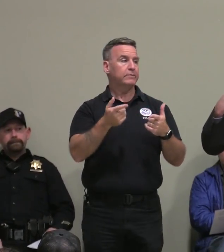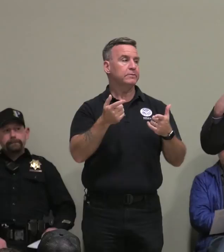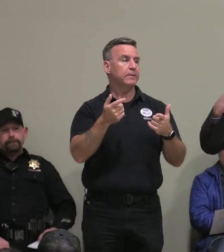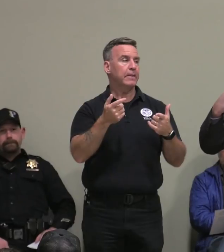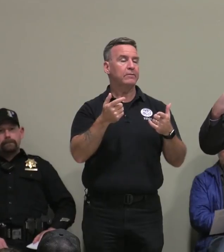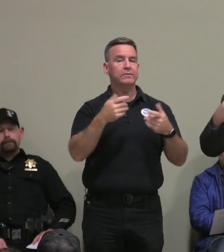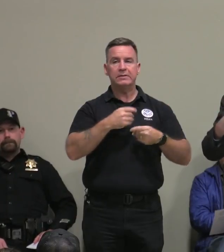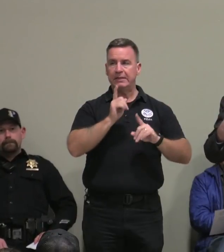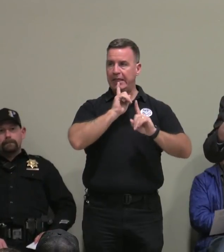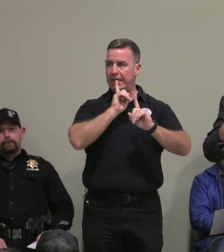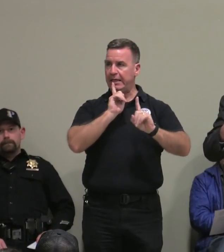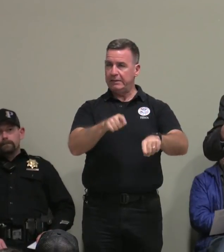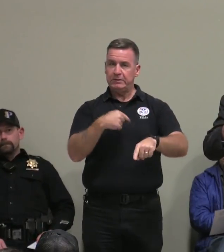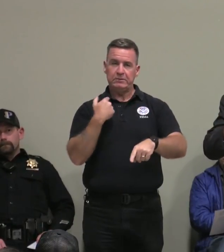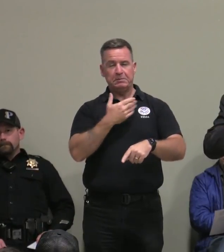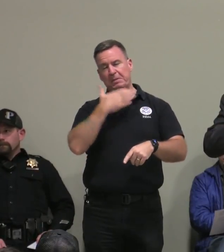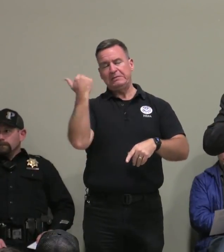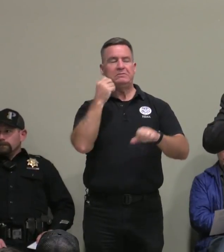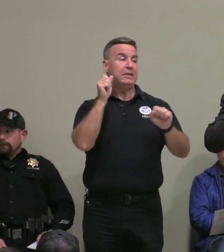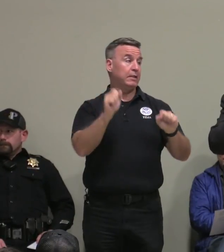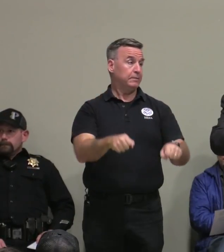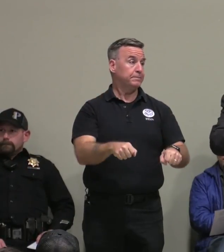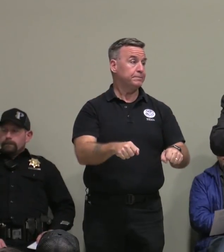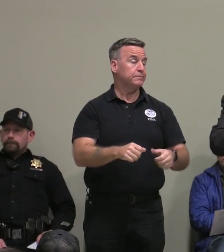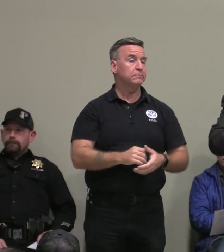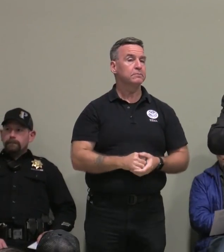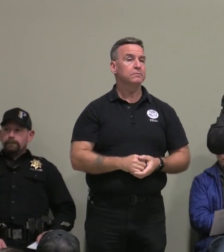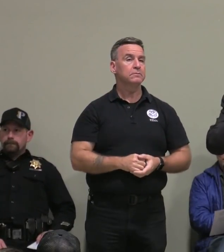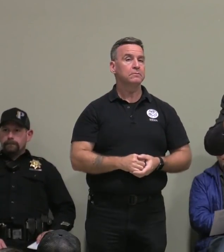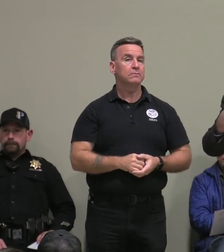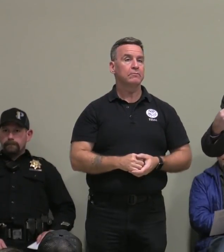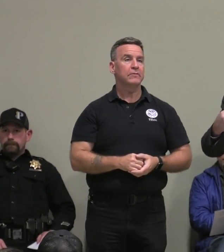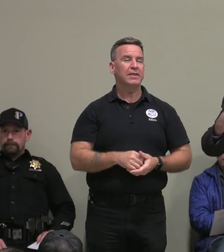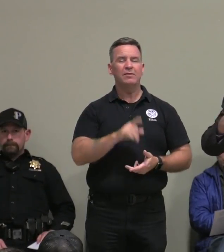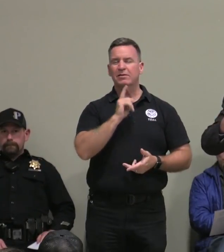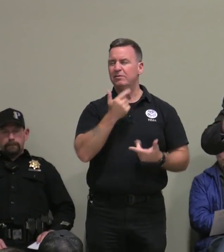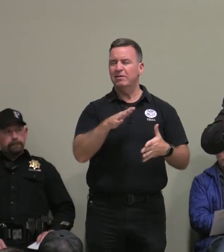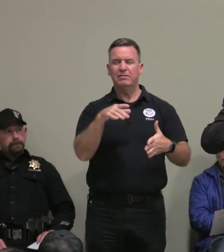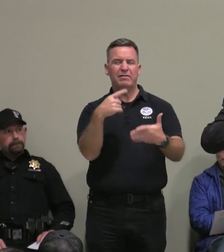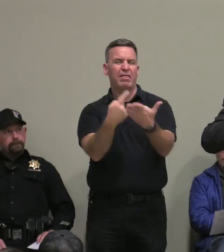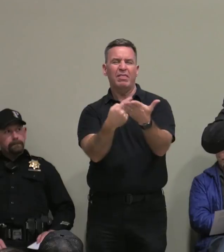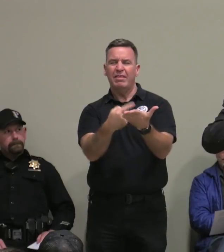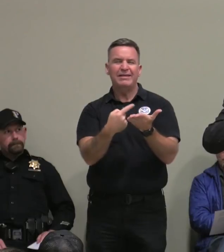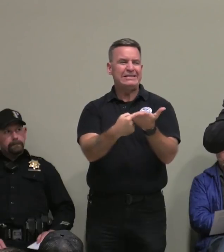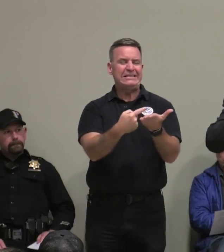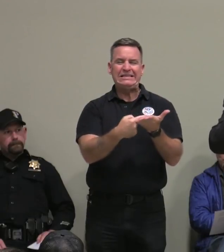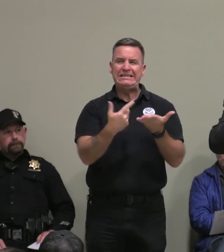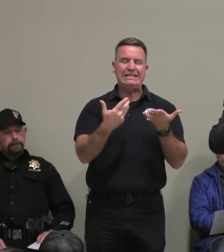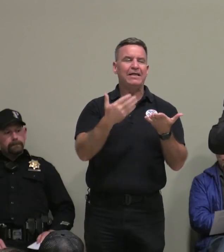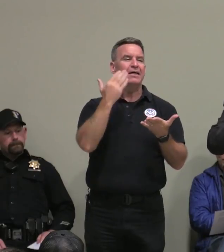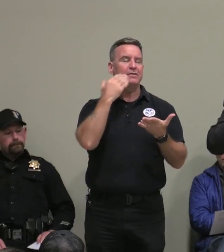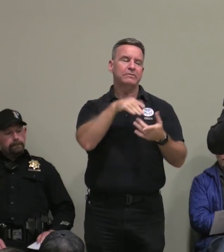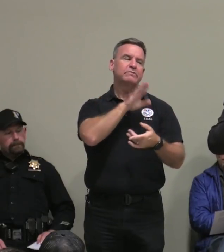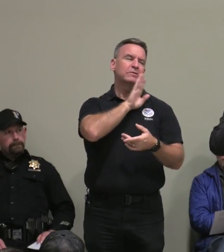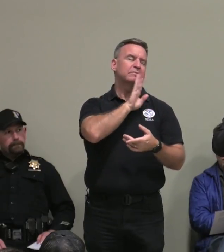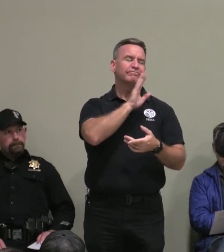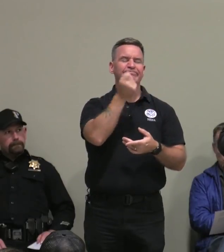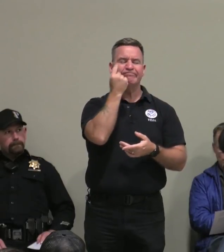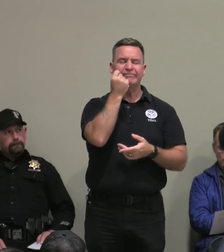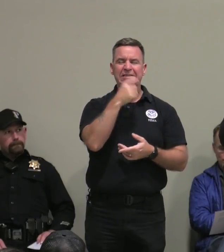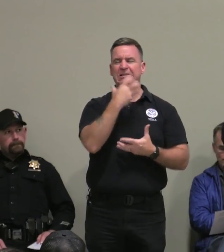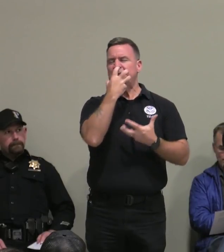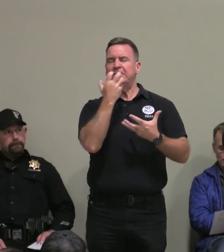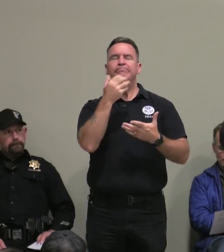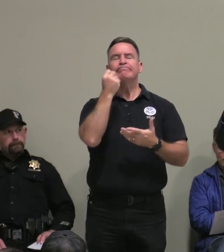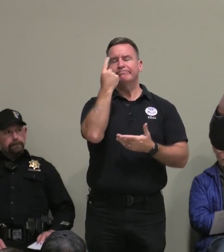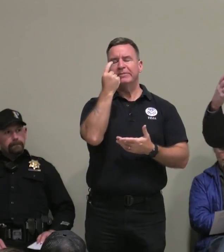you the answers the best of our ability. We really don't want to get into a debate or I know you're frustrated. I know you're angry.